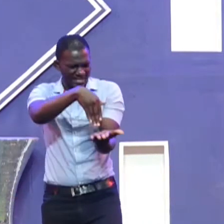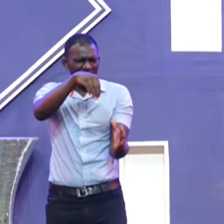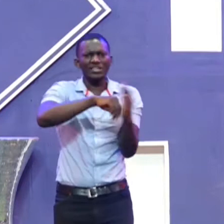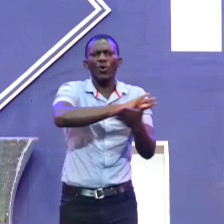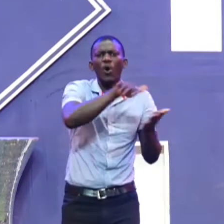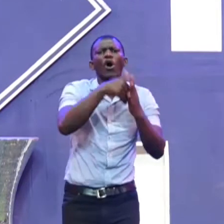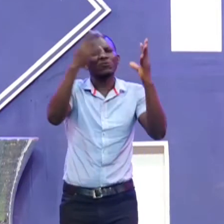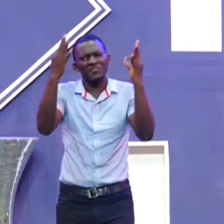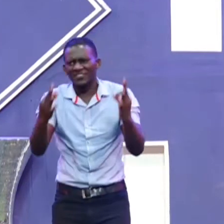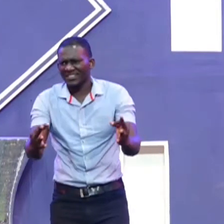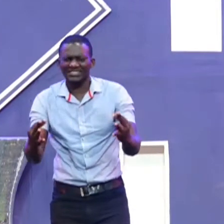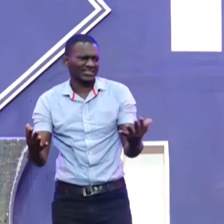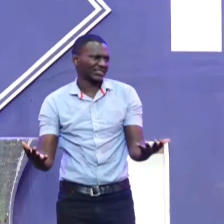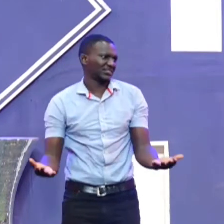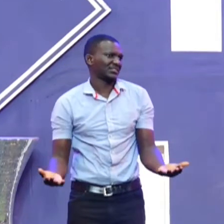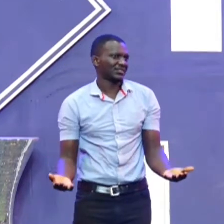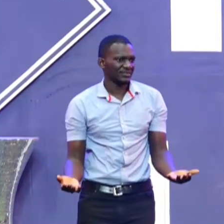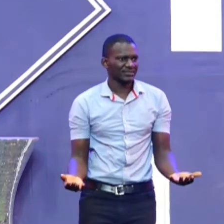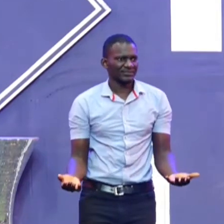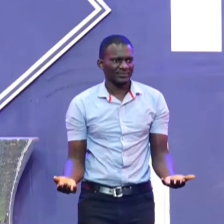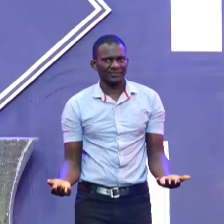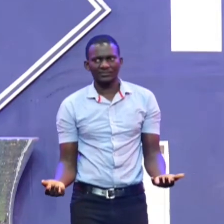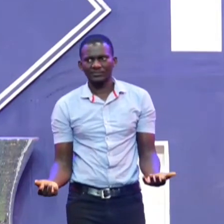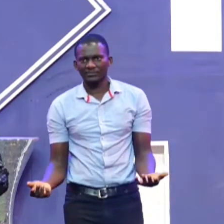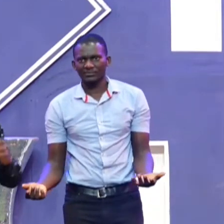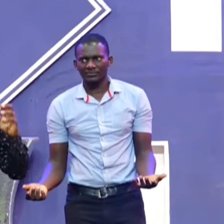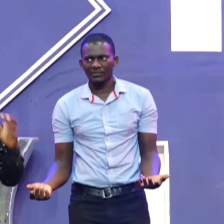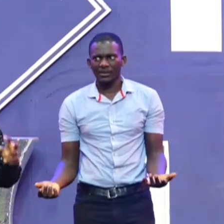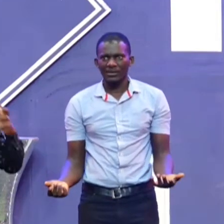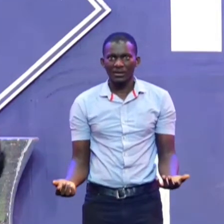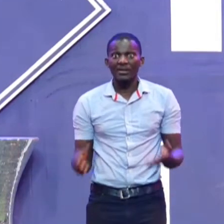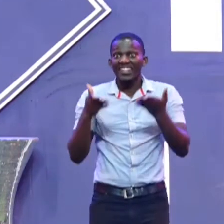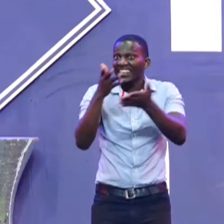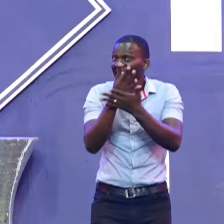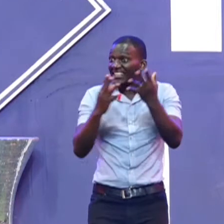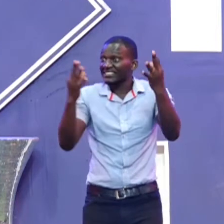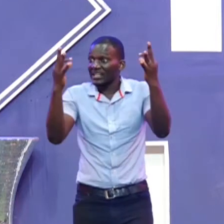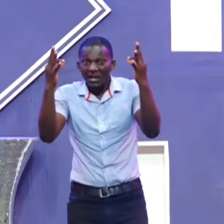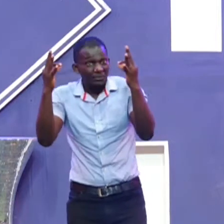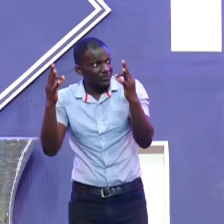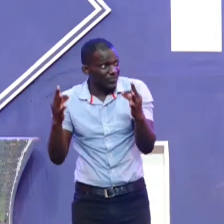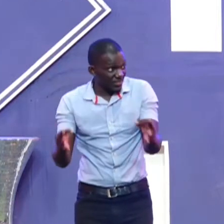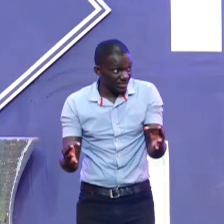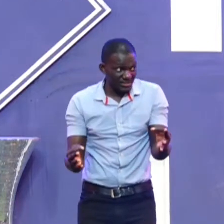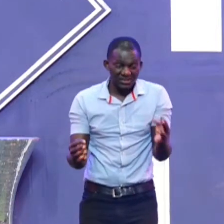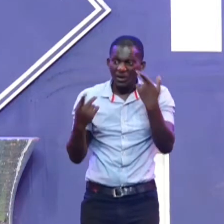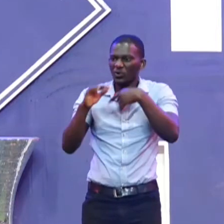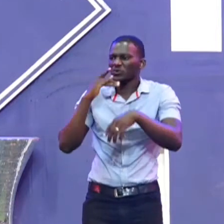So Christ becomes the centerpiece of everything. I know that